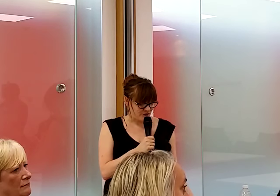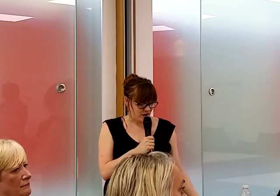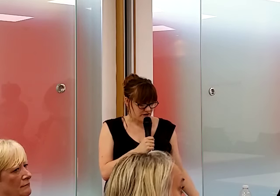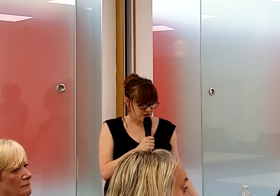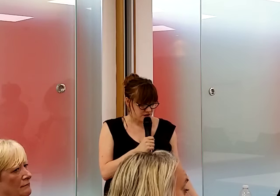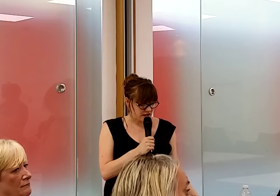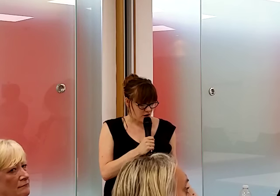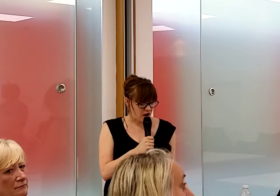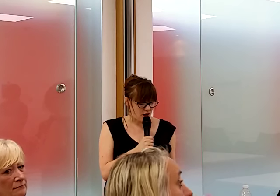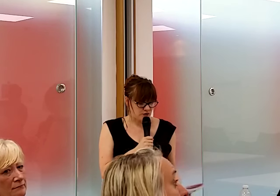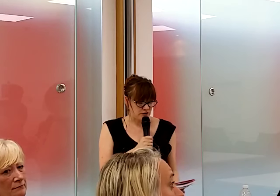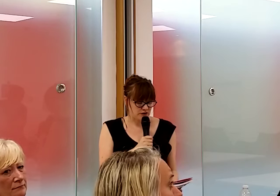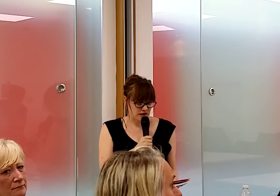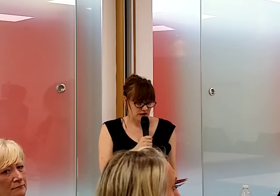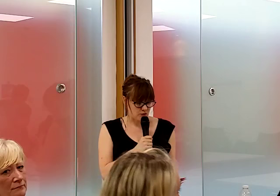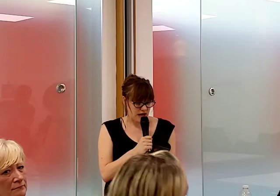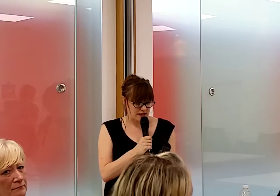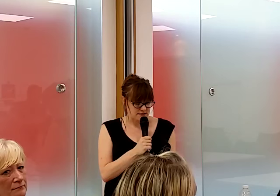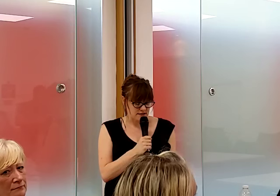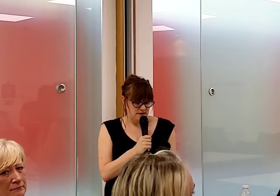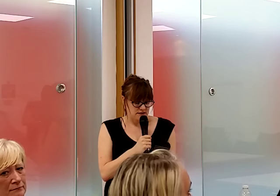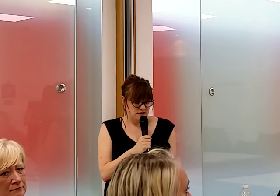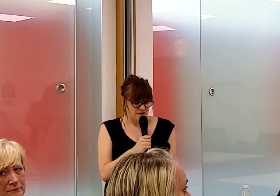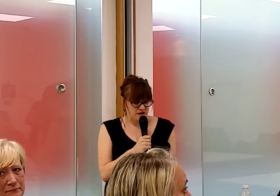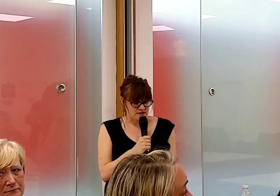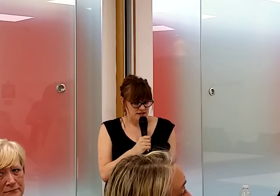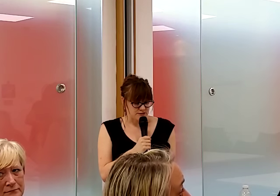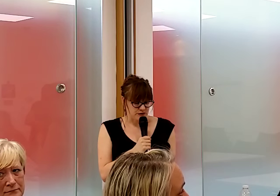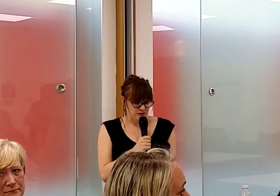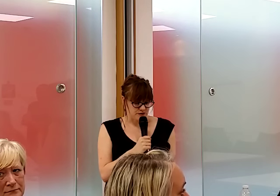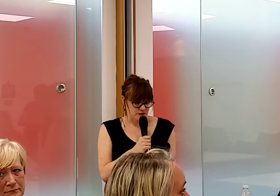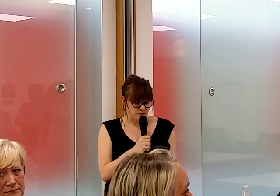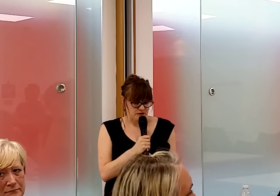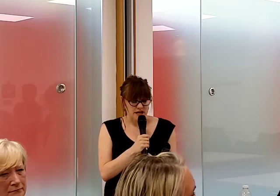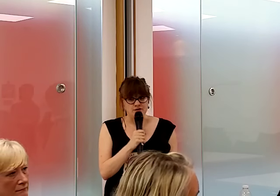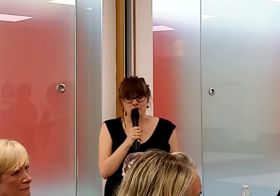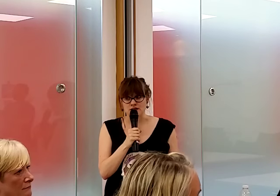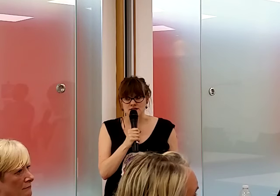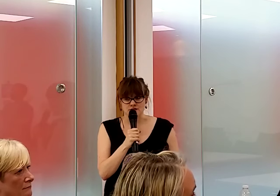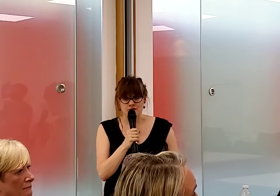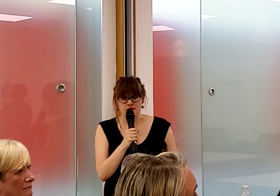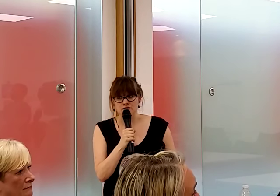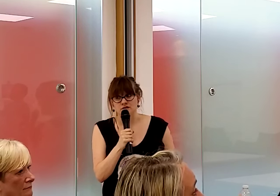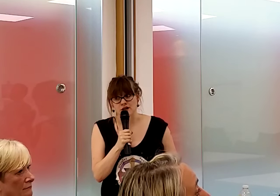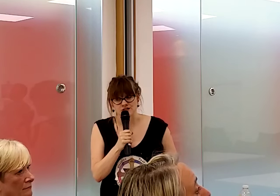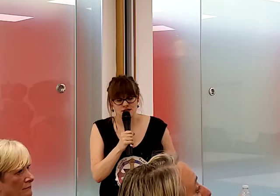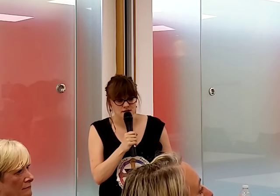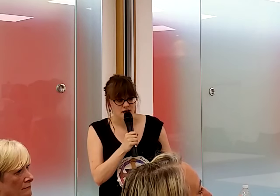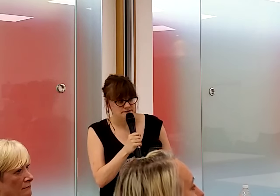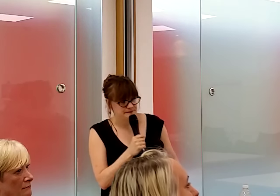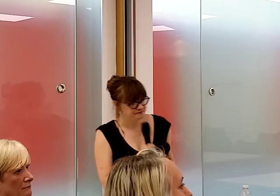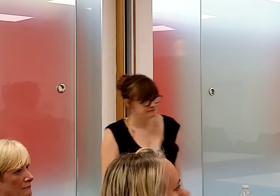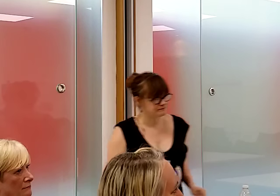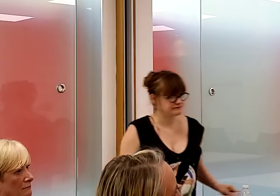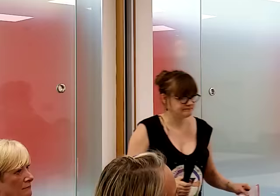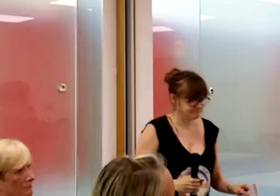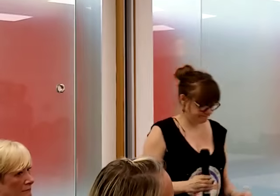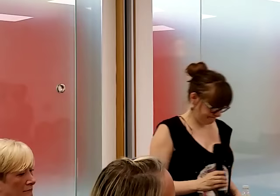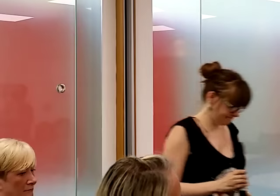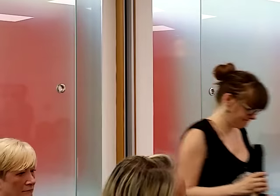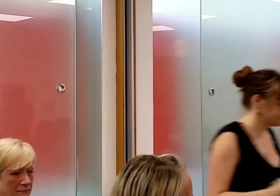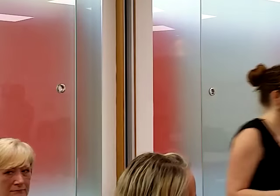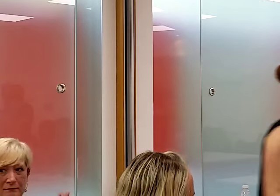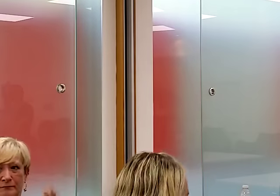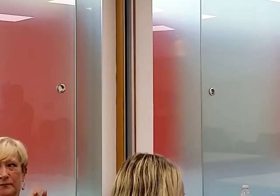we can all flourish in our own unique ways. Diversity is beautiful, everyone is different. Francesca.